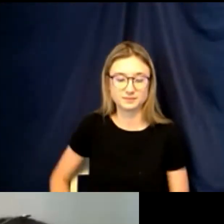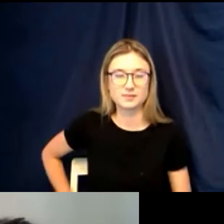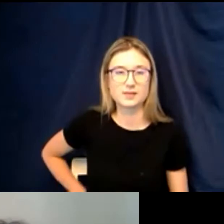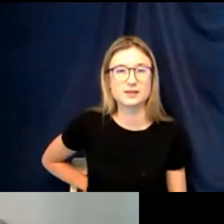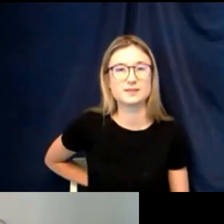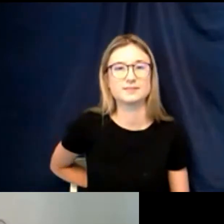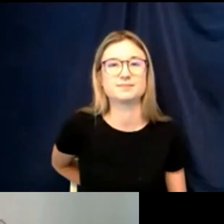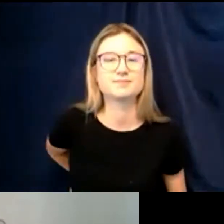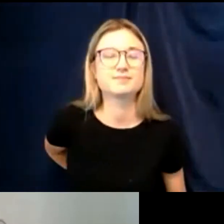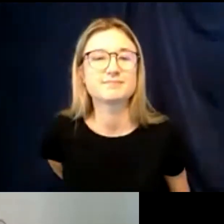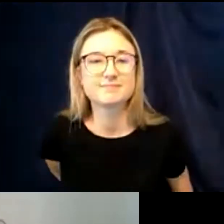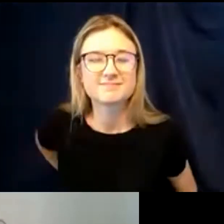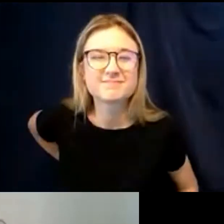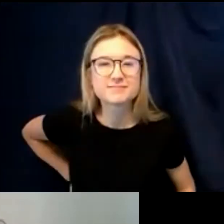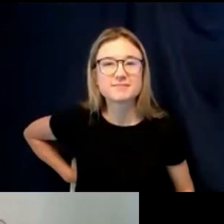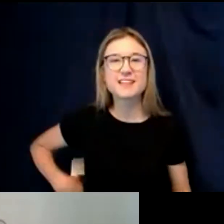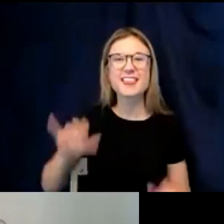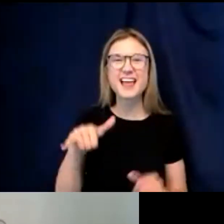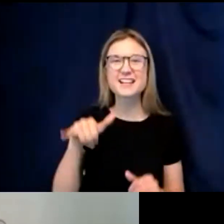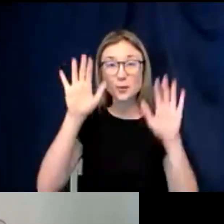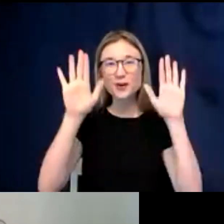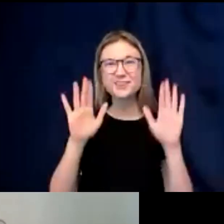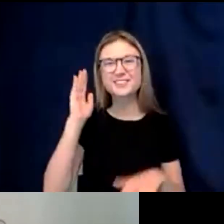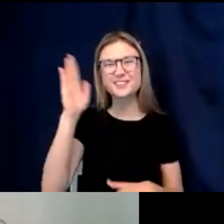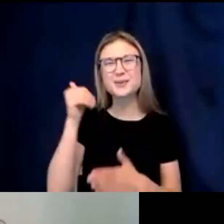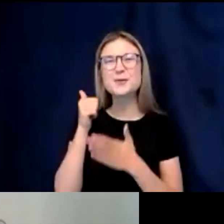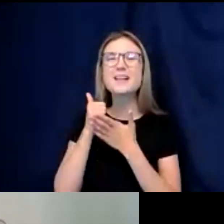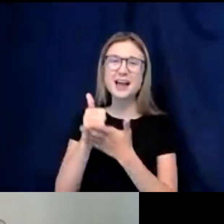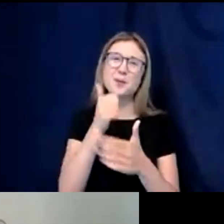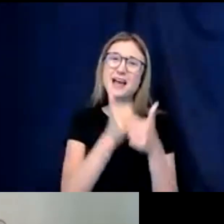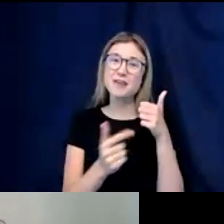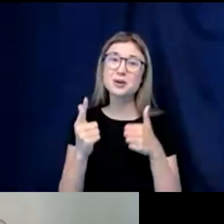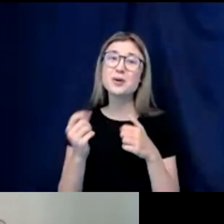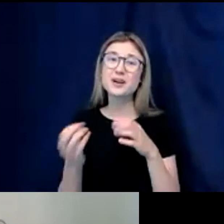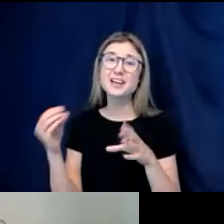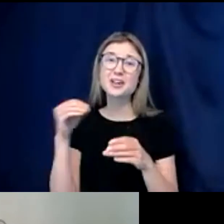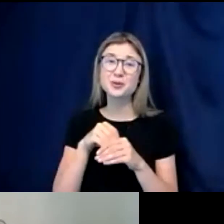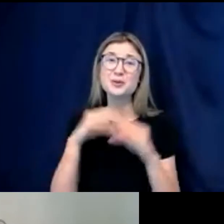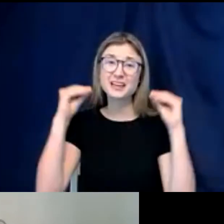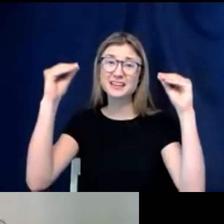That's wonderful. It will help everyone, including teachers.